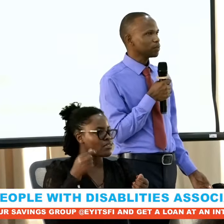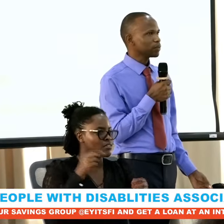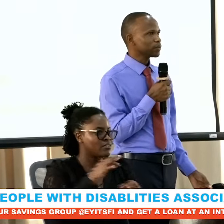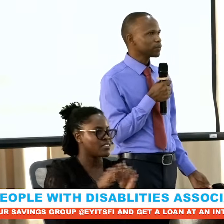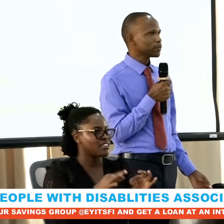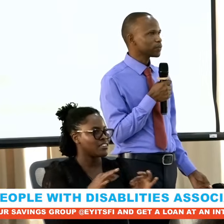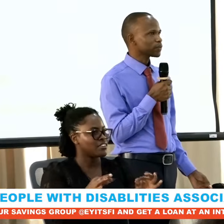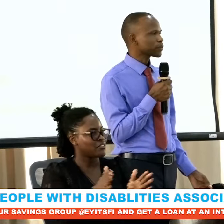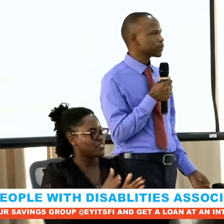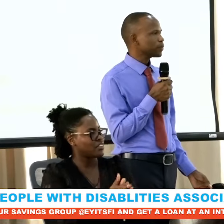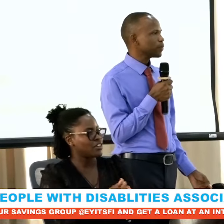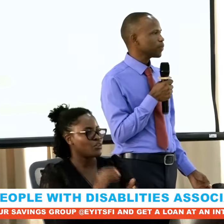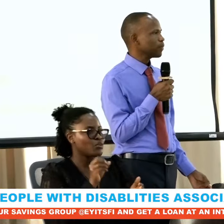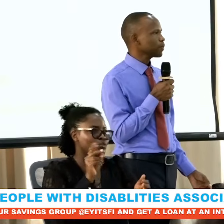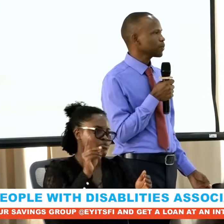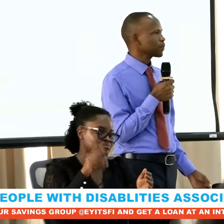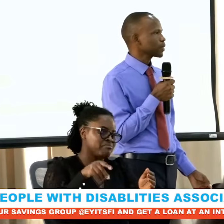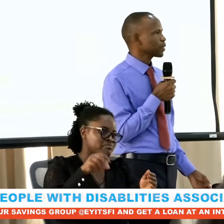up.